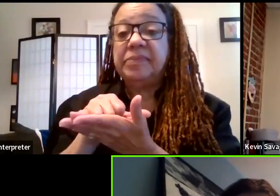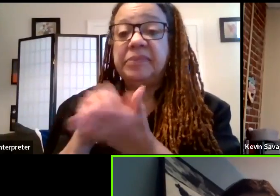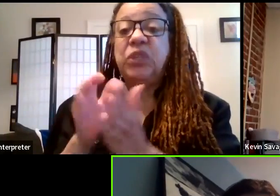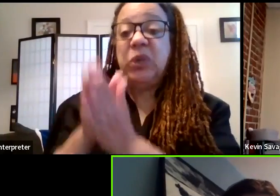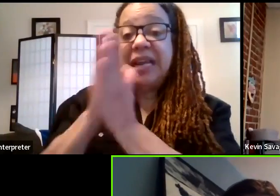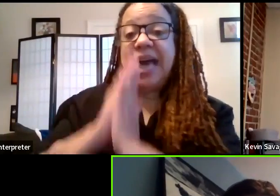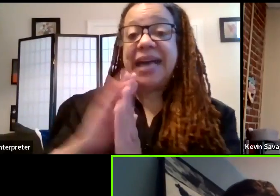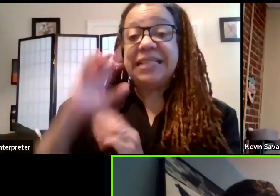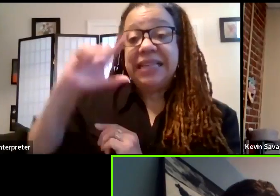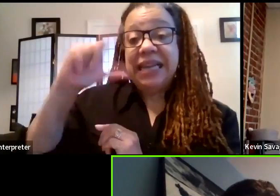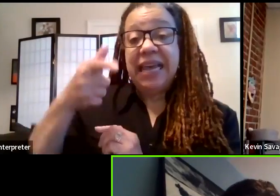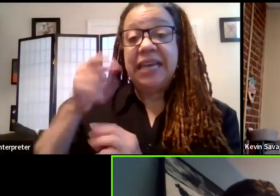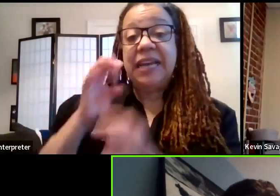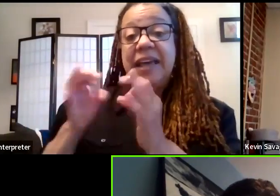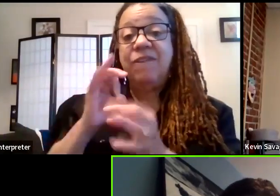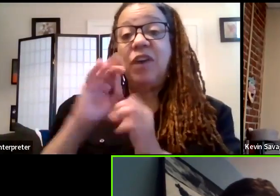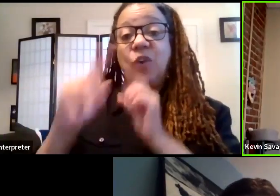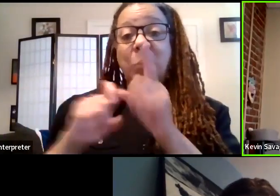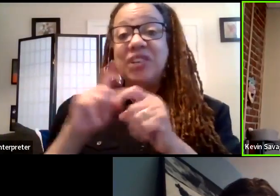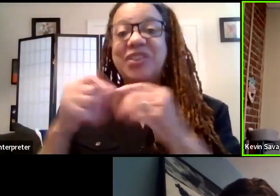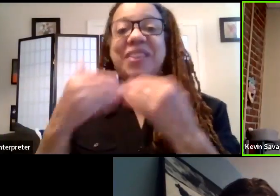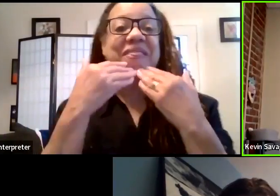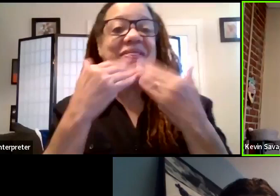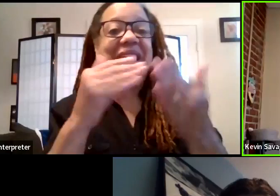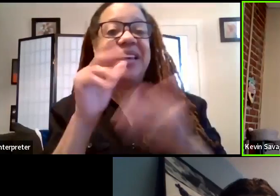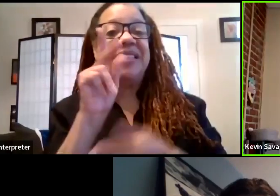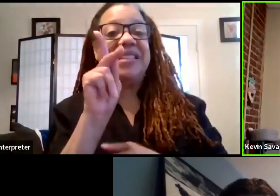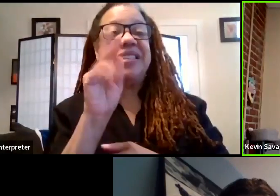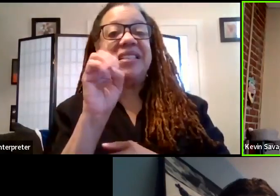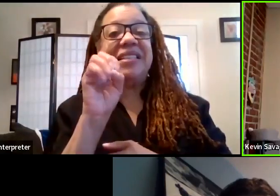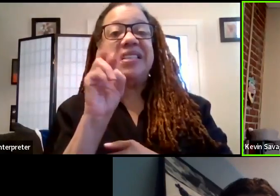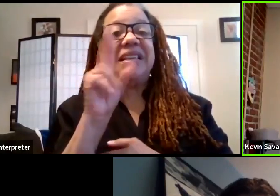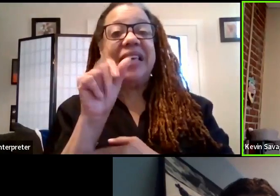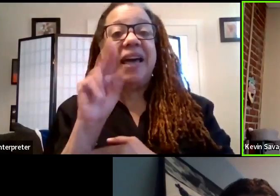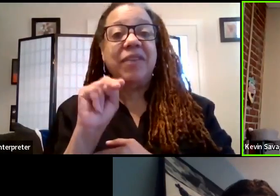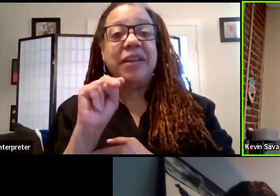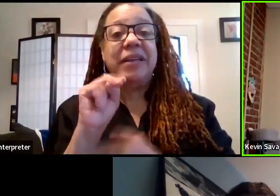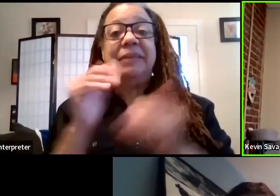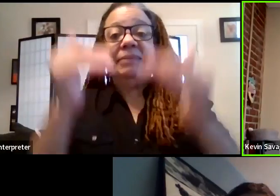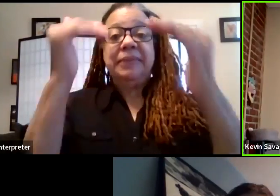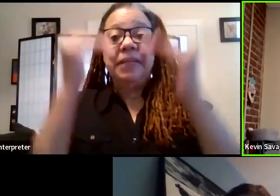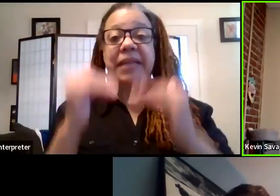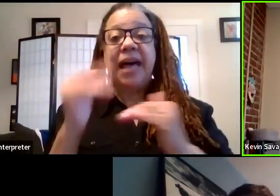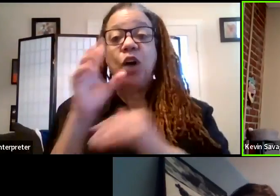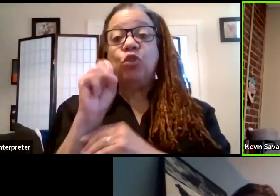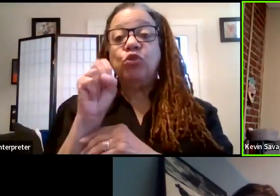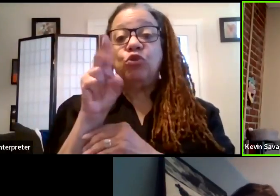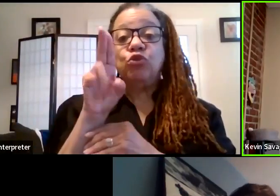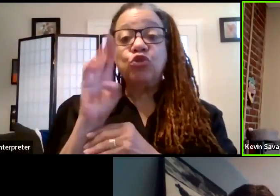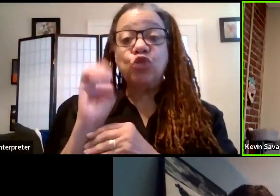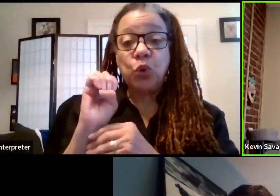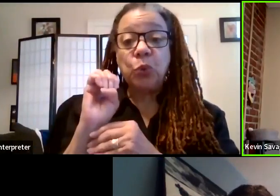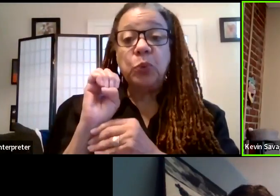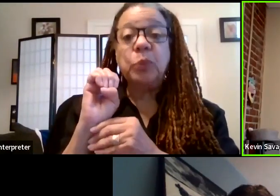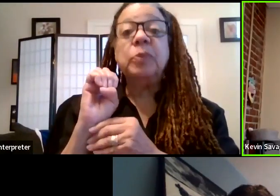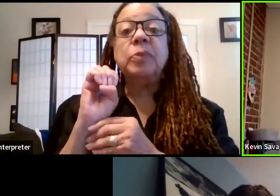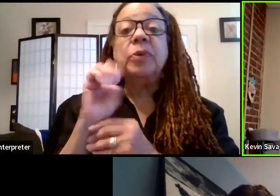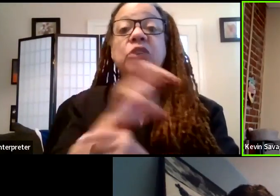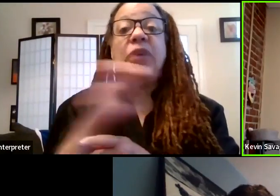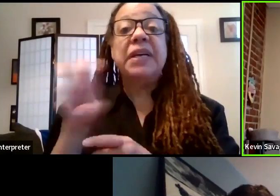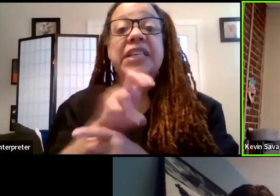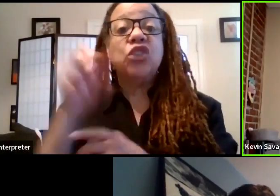on. Thanks, Kevin. Thanks, Heather. And Sue Hayward will give an update on transition to adult